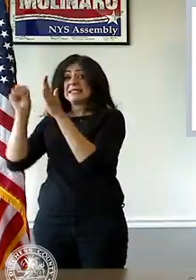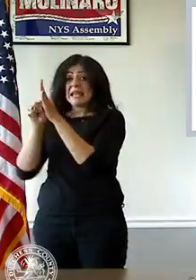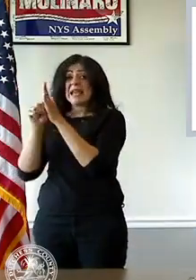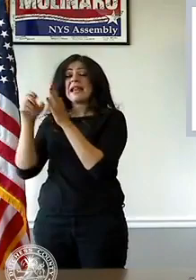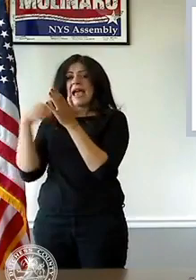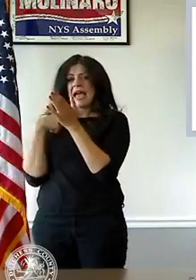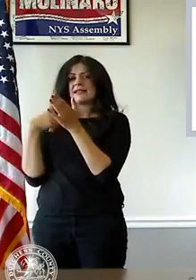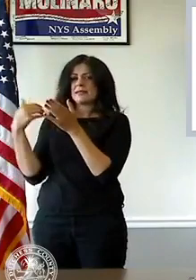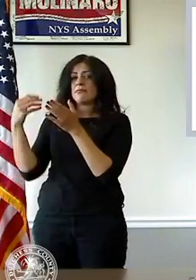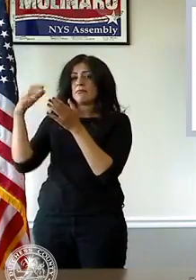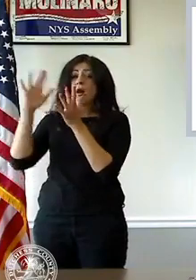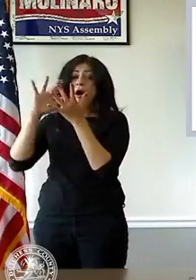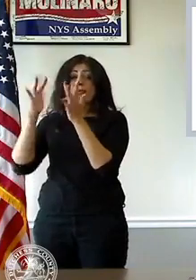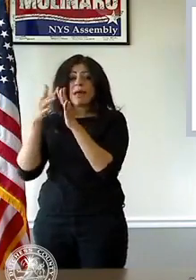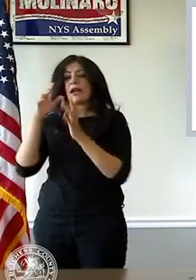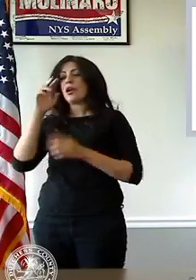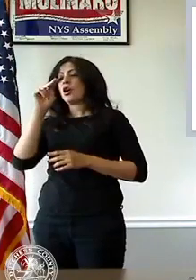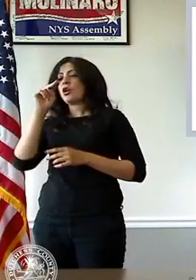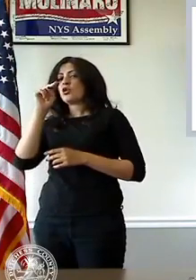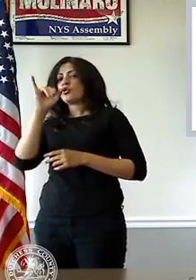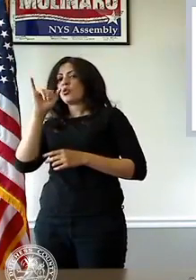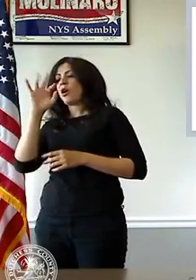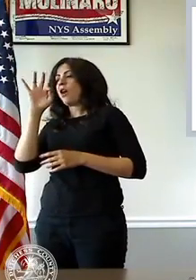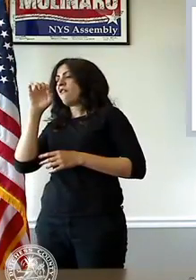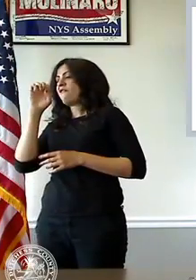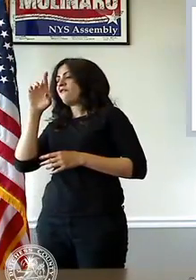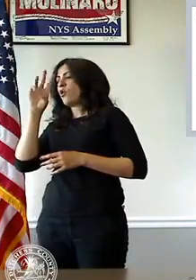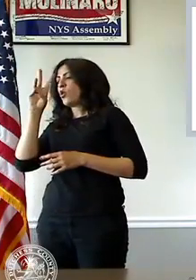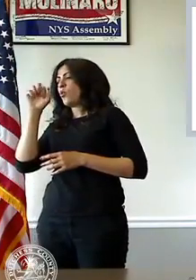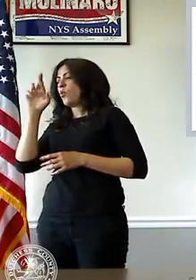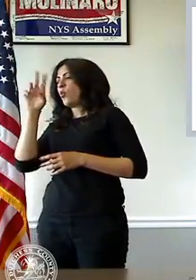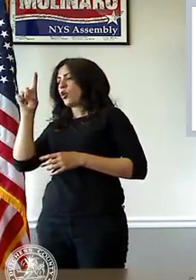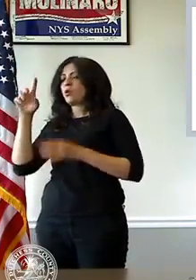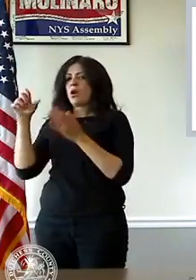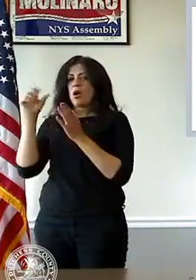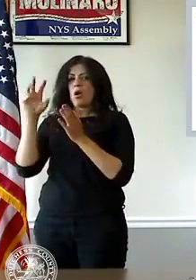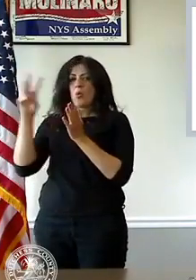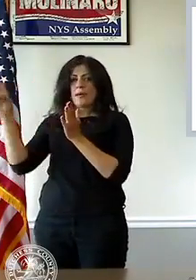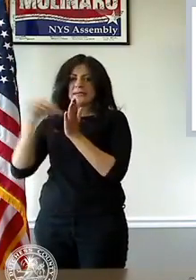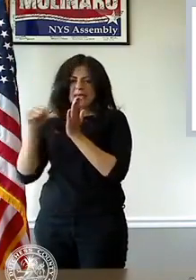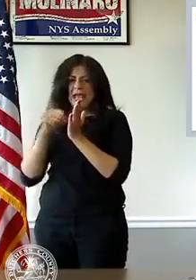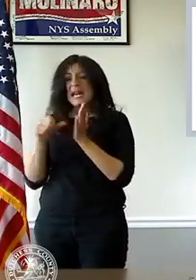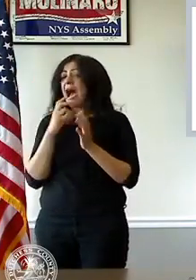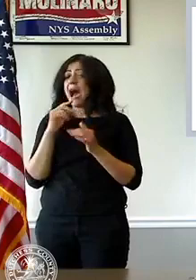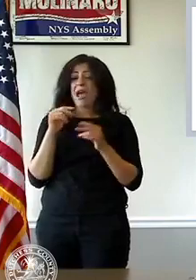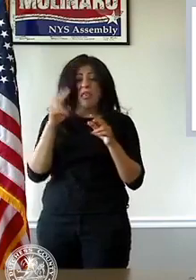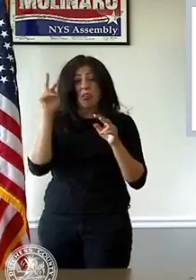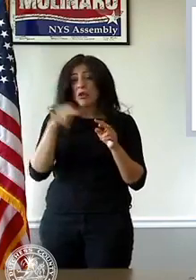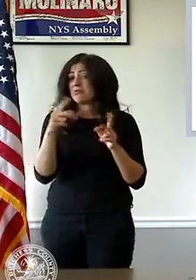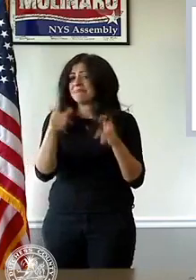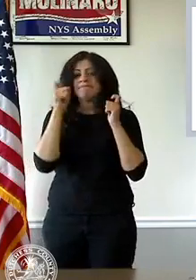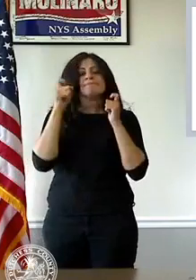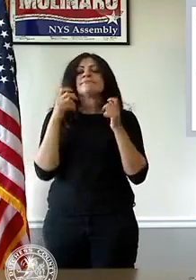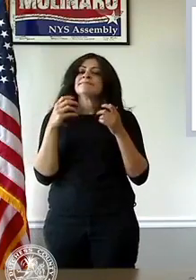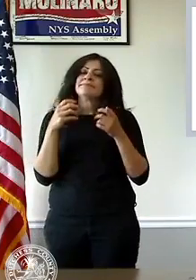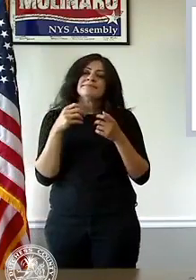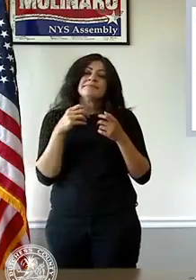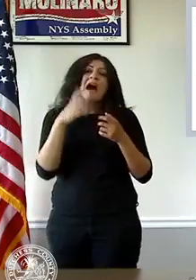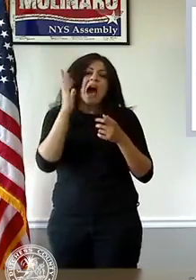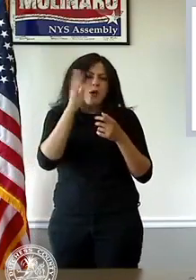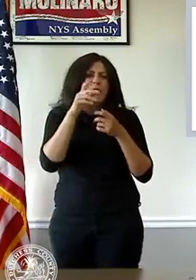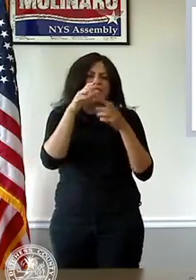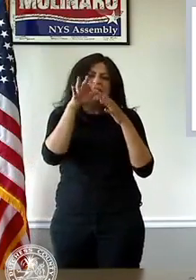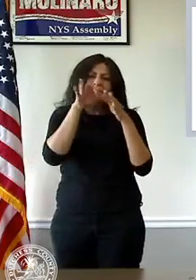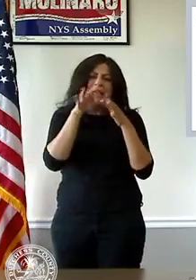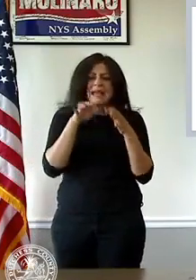York Forward website. It is currently, based on what I read quickly, so without trying to get into too much detail, which